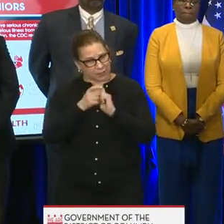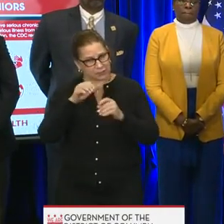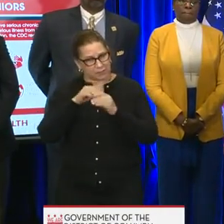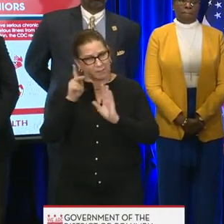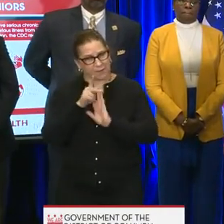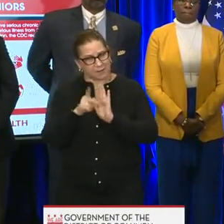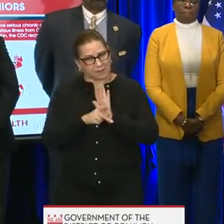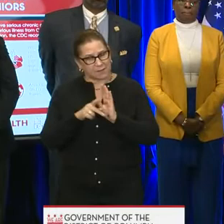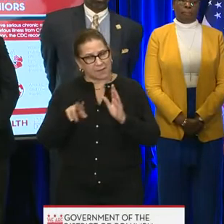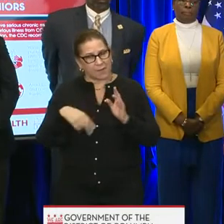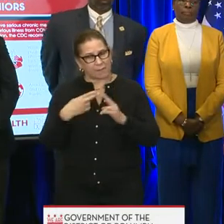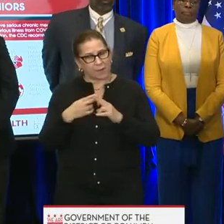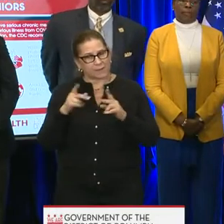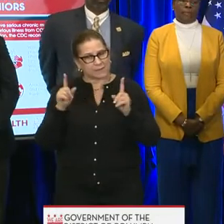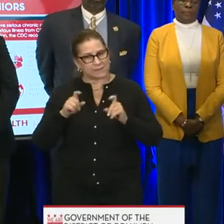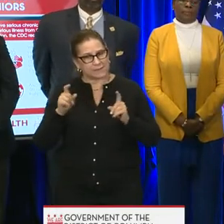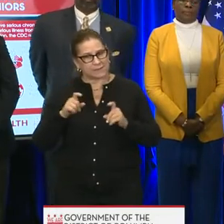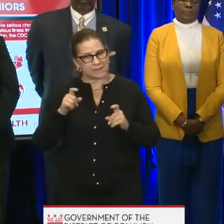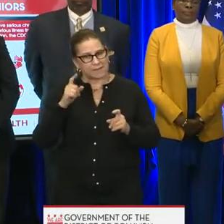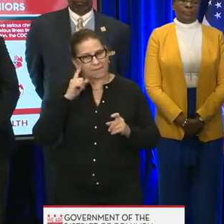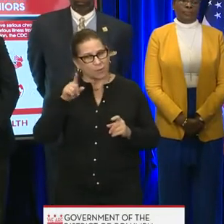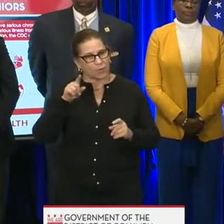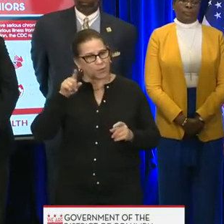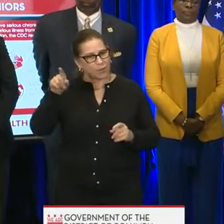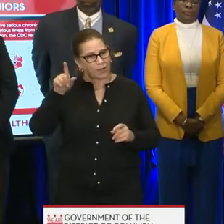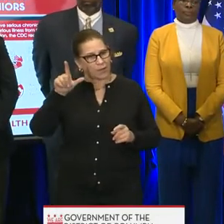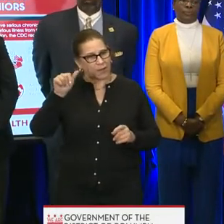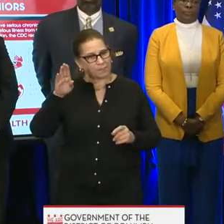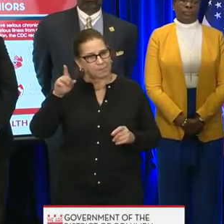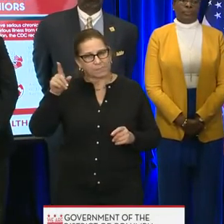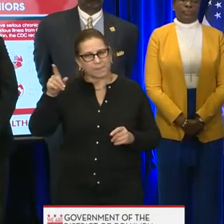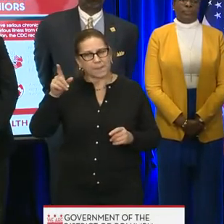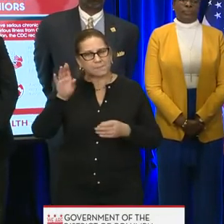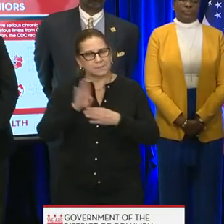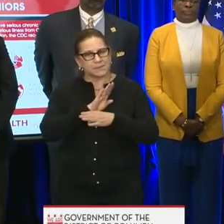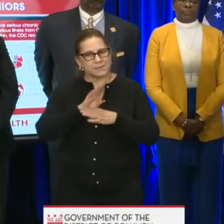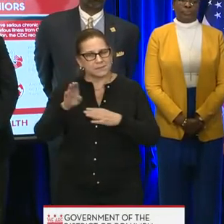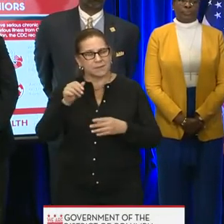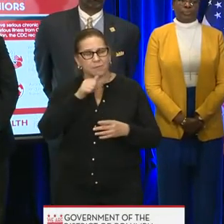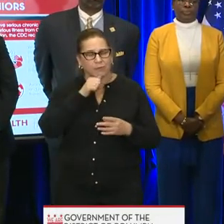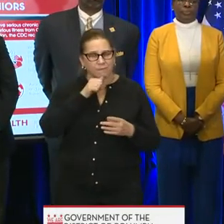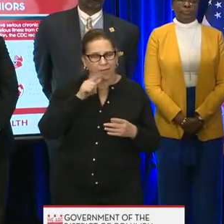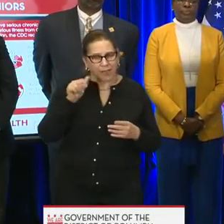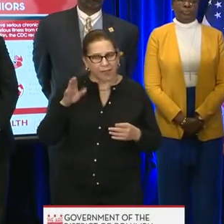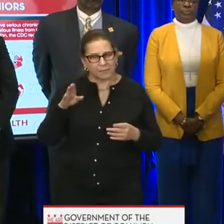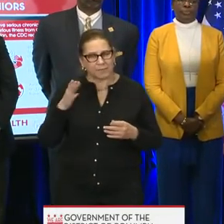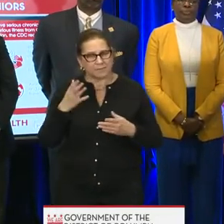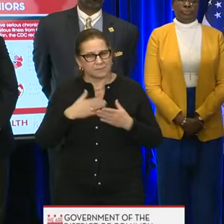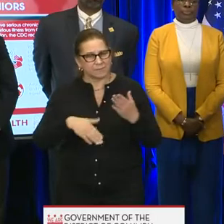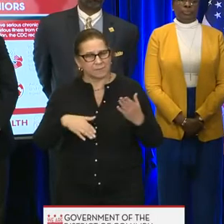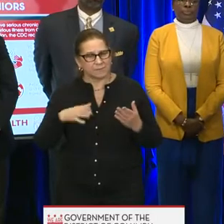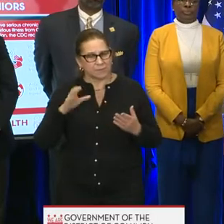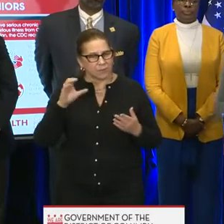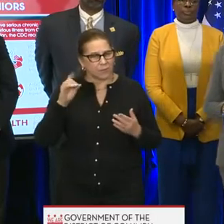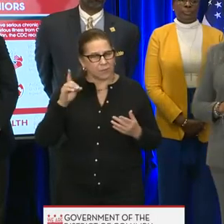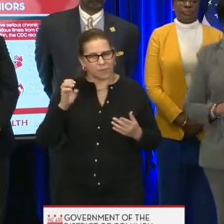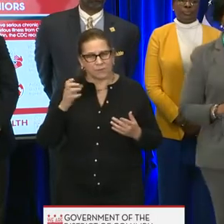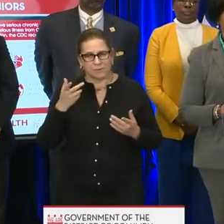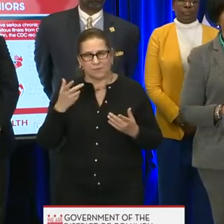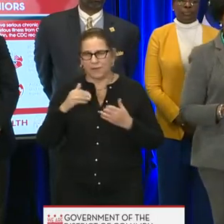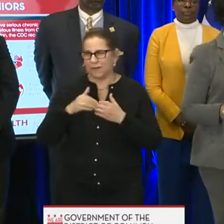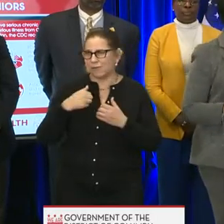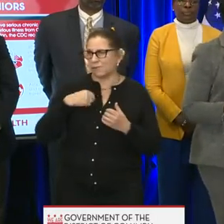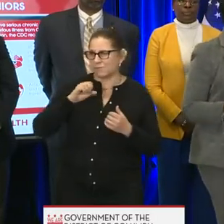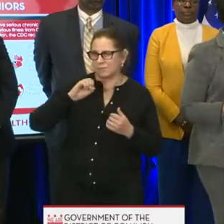commercial labs? Because I think I've heard from some people that they needed some sort of code from Department of Health in order to refer a sample to a private lab. Is